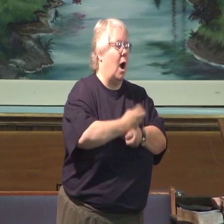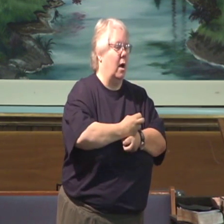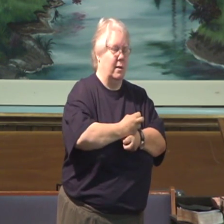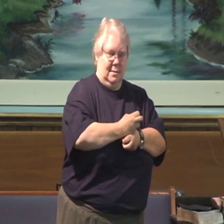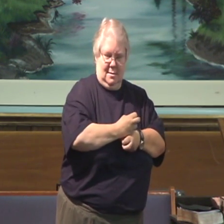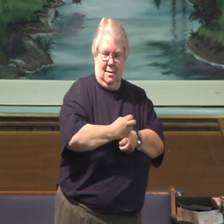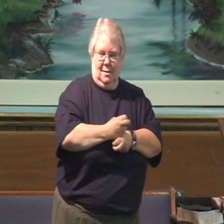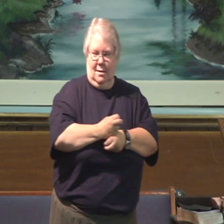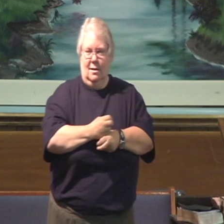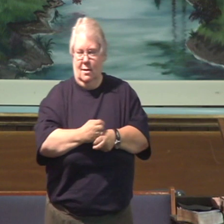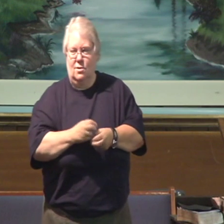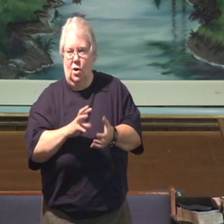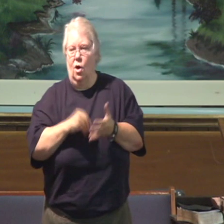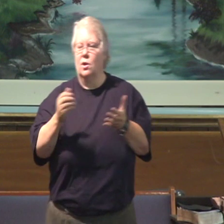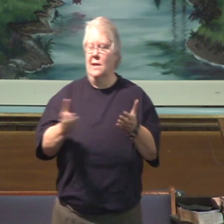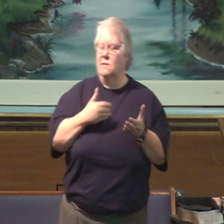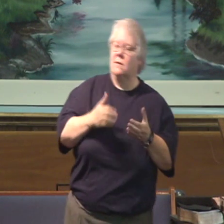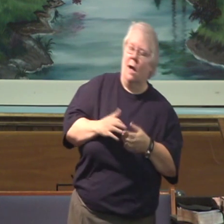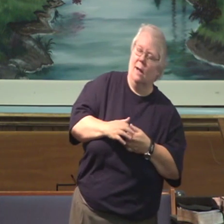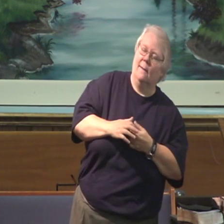hard to learn this song.